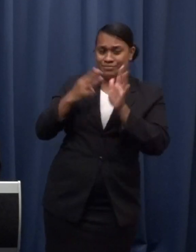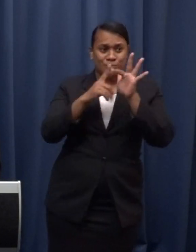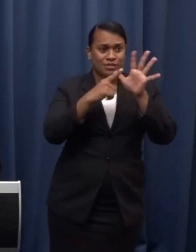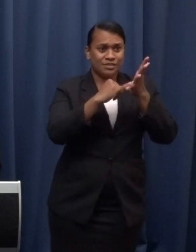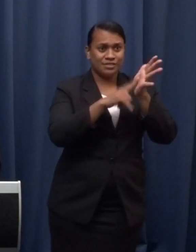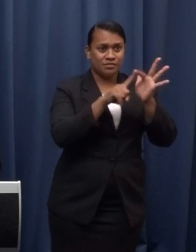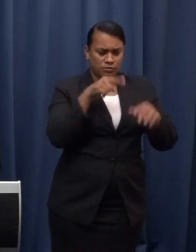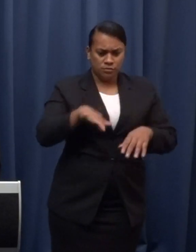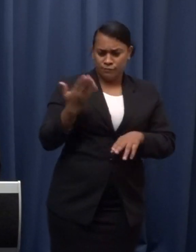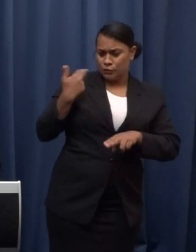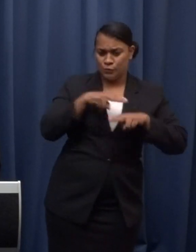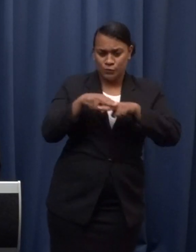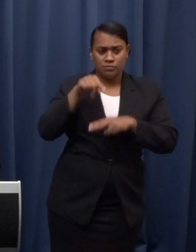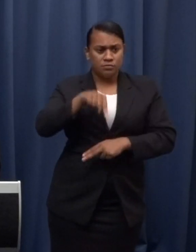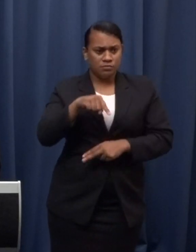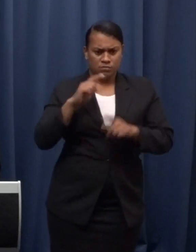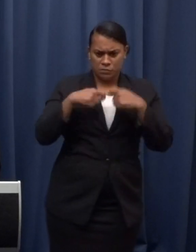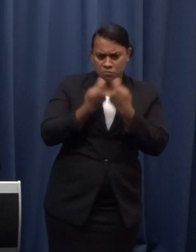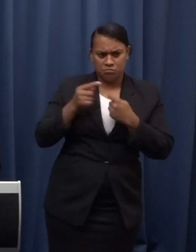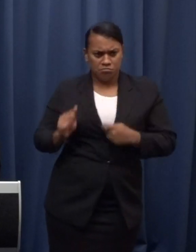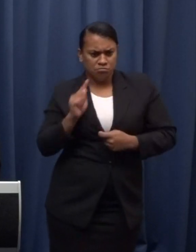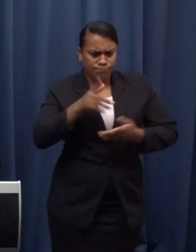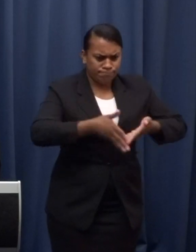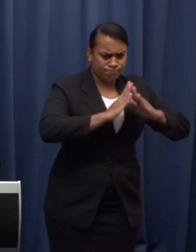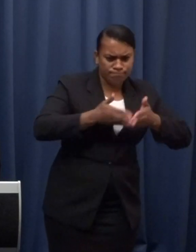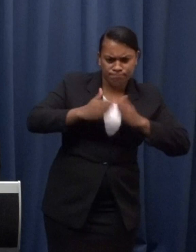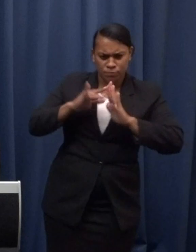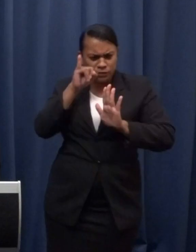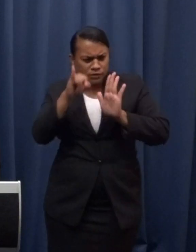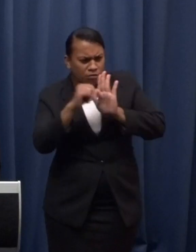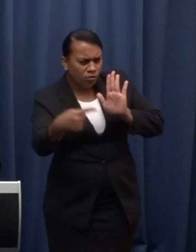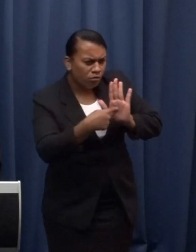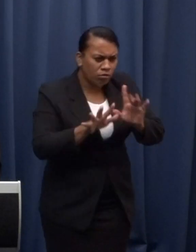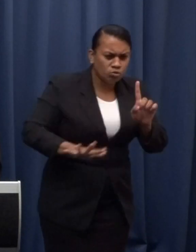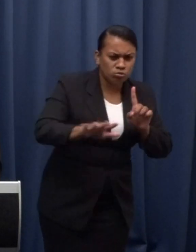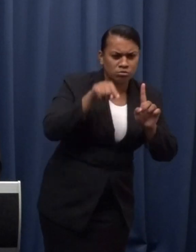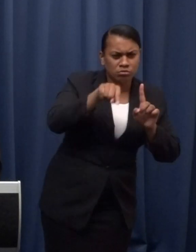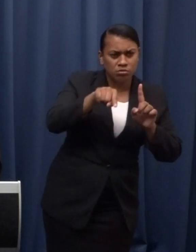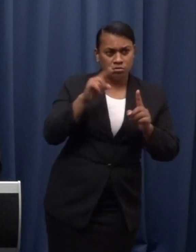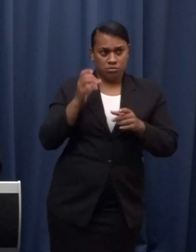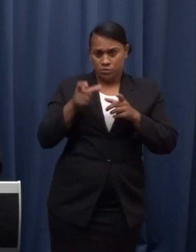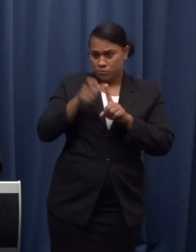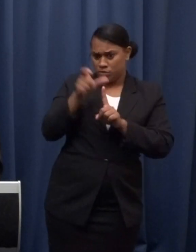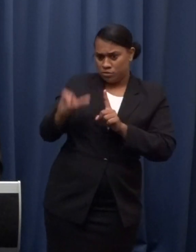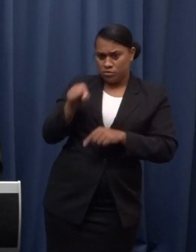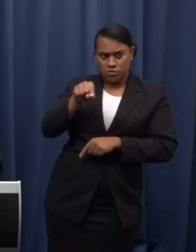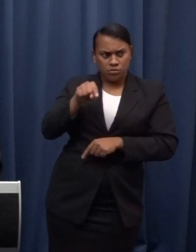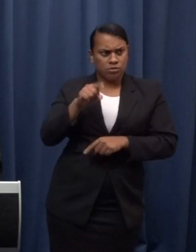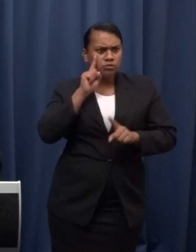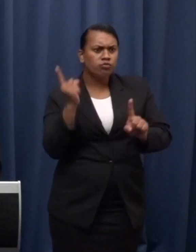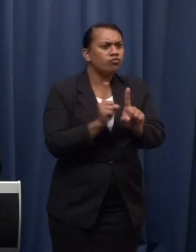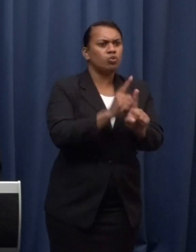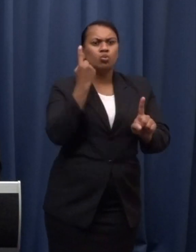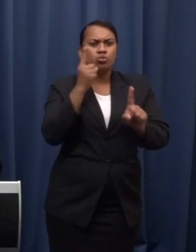was immediately put into action to identify all those with whom the patient has been in close contact. Those